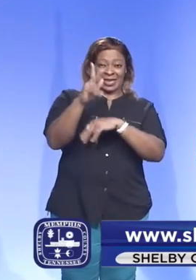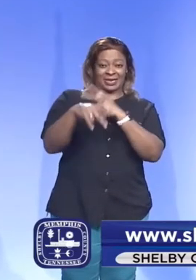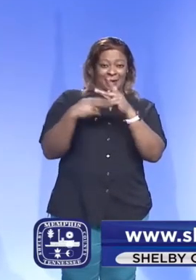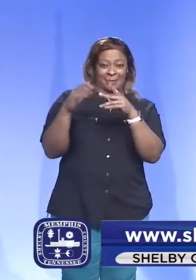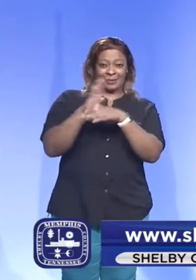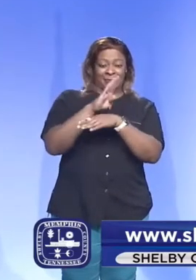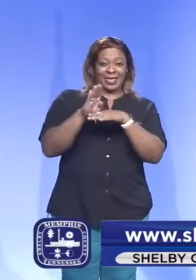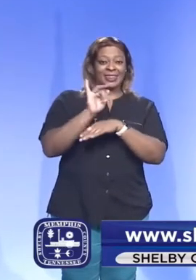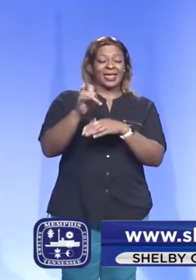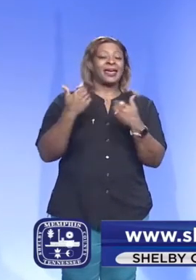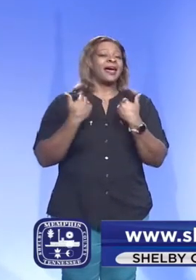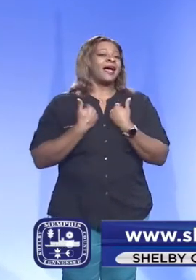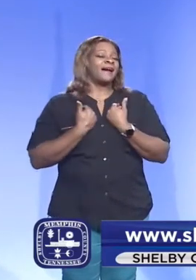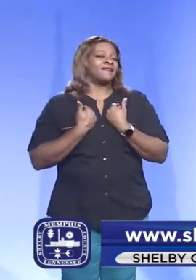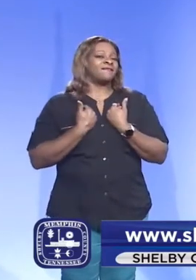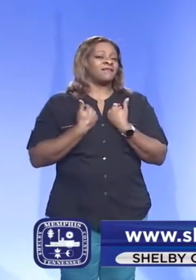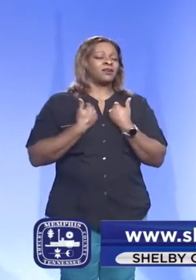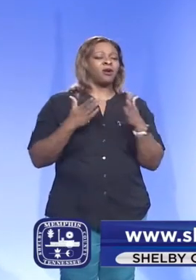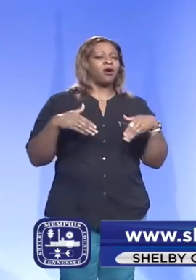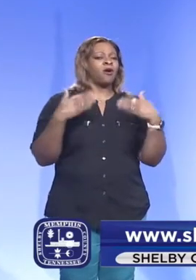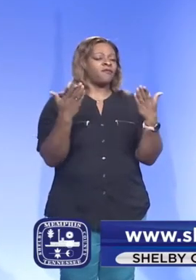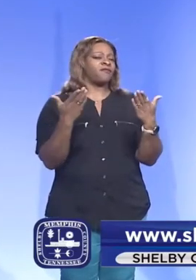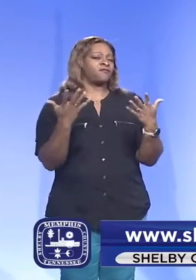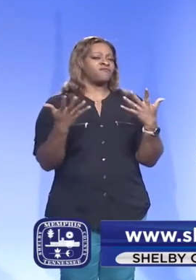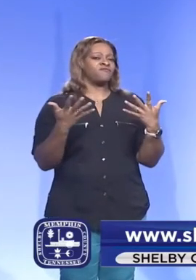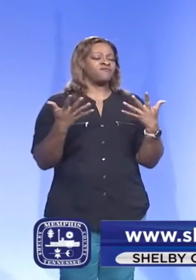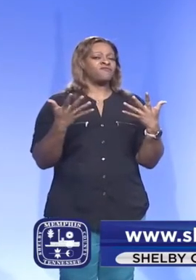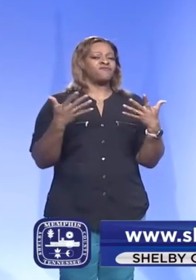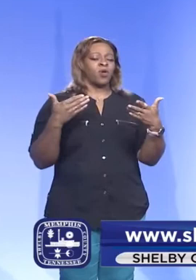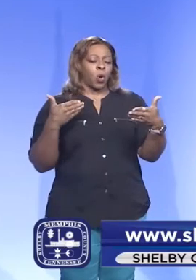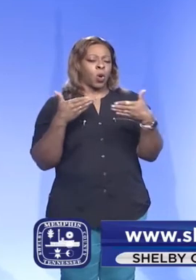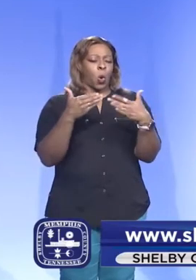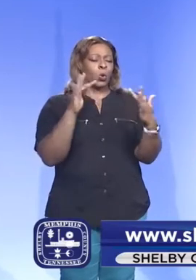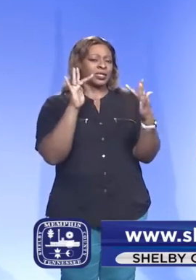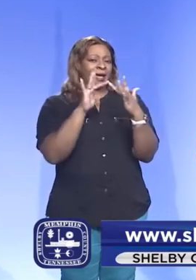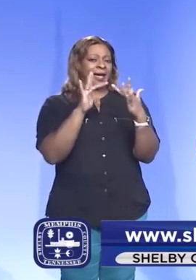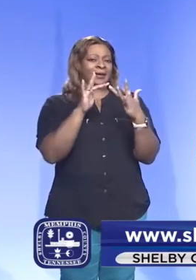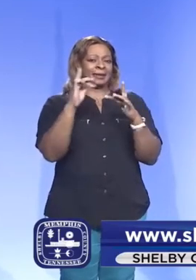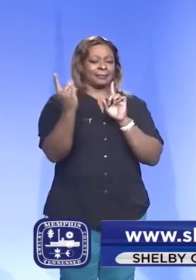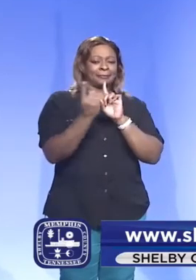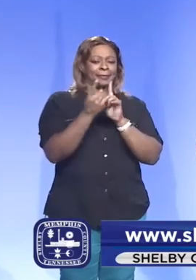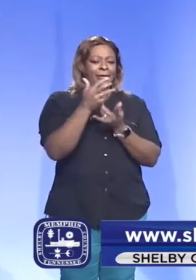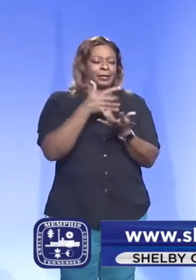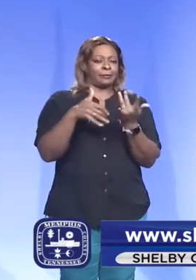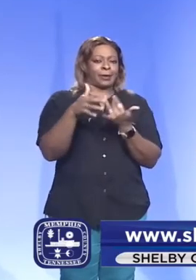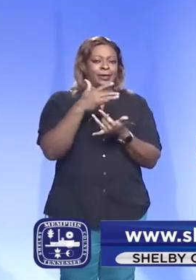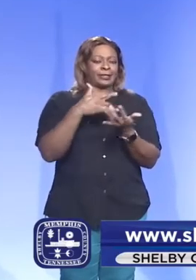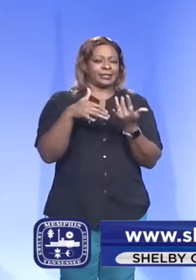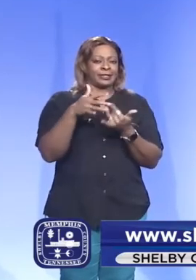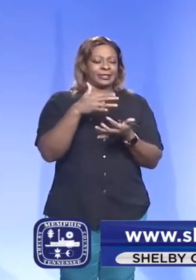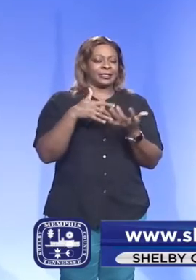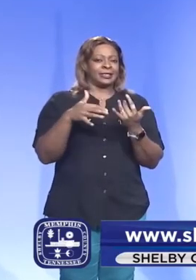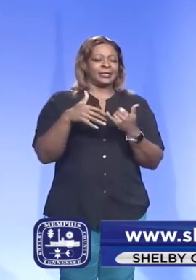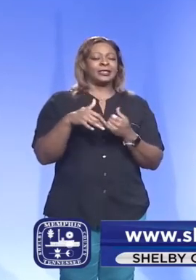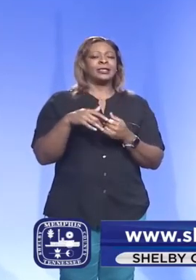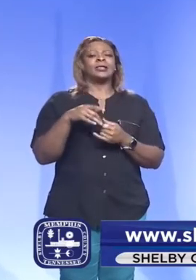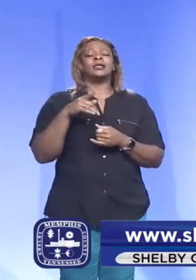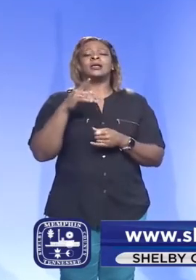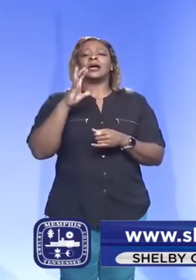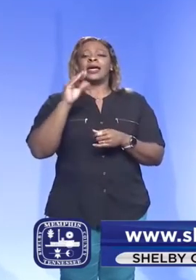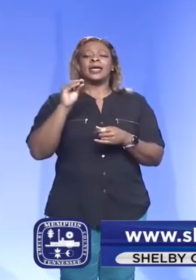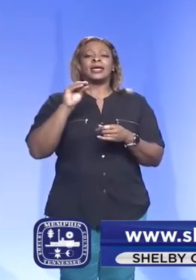and that have offer close contact interactions and our